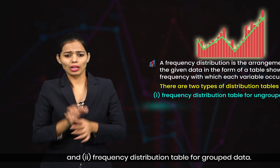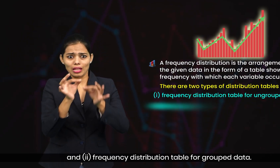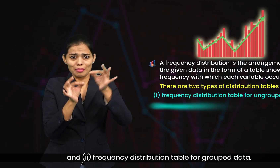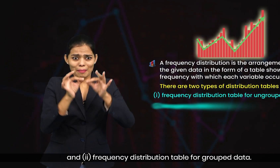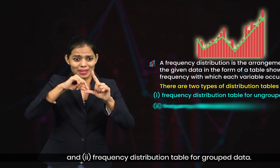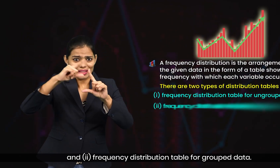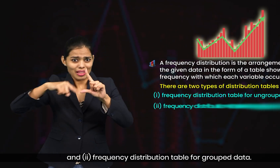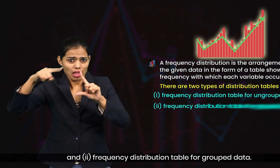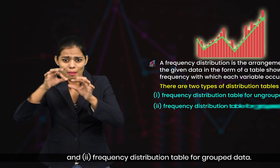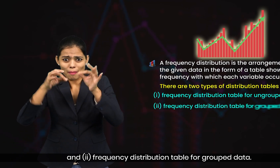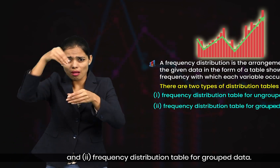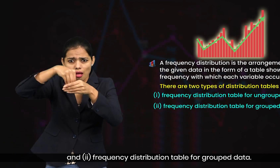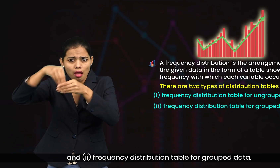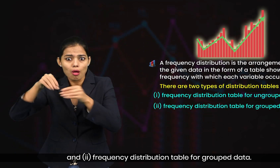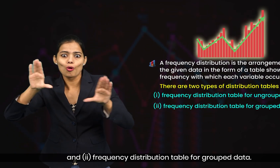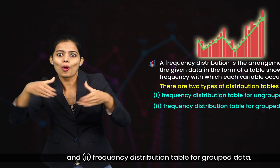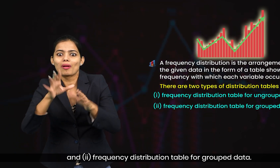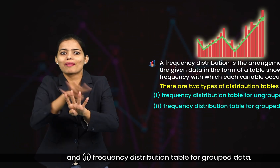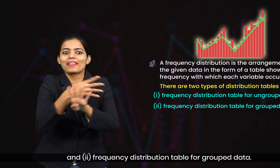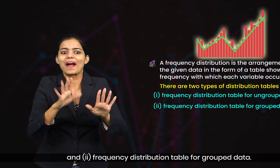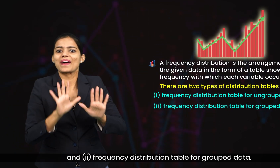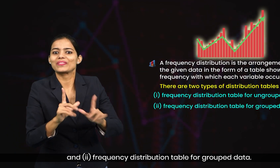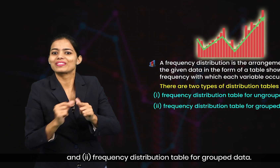and frequency distribution table for grouped data.